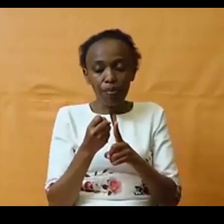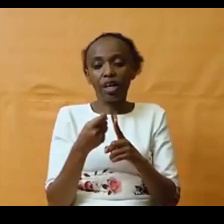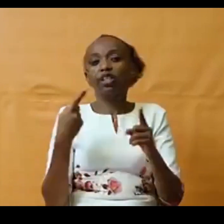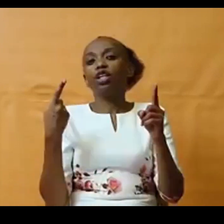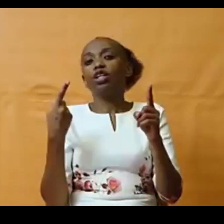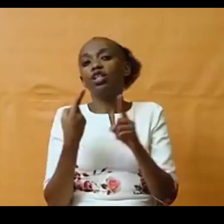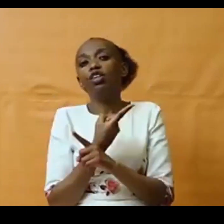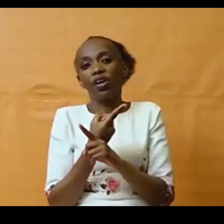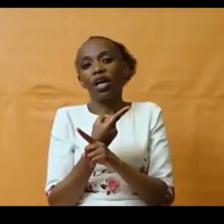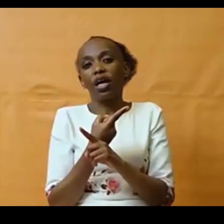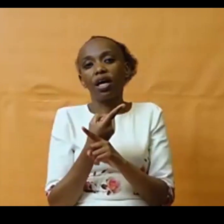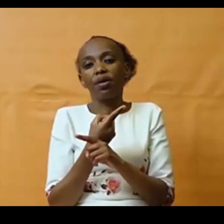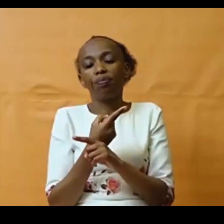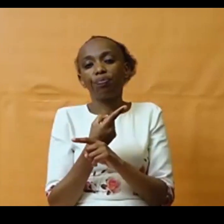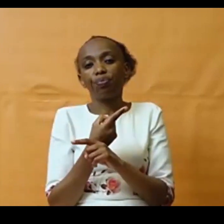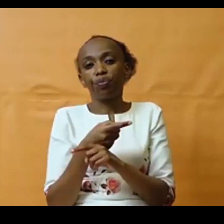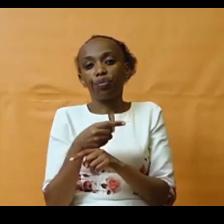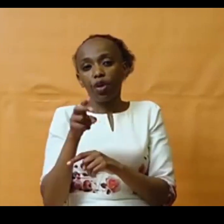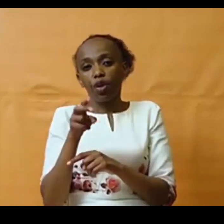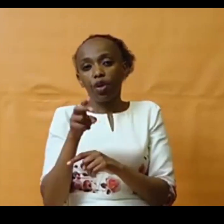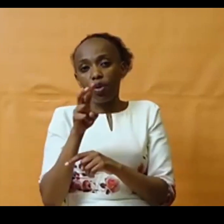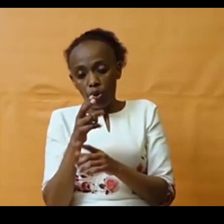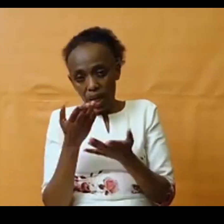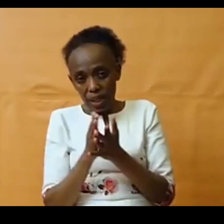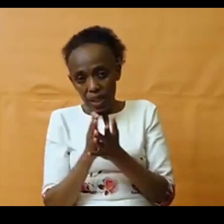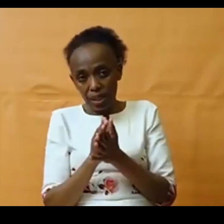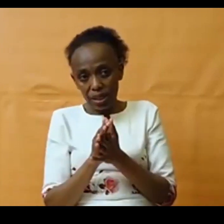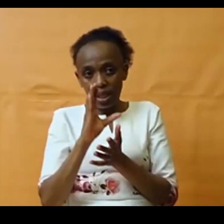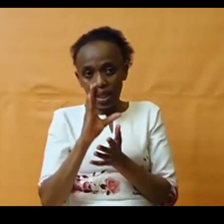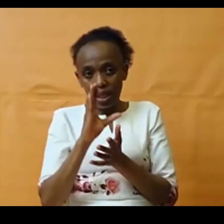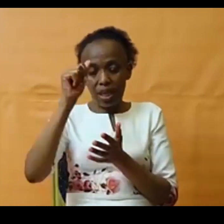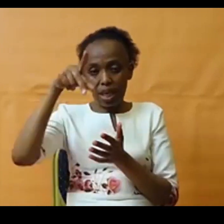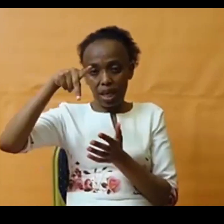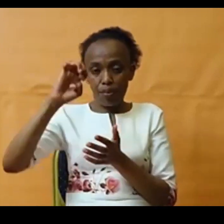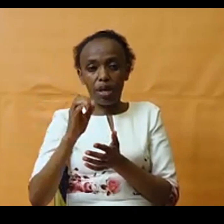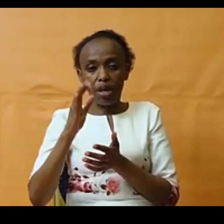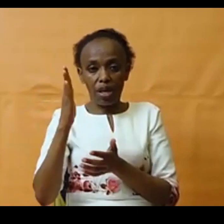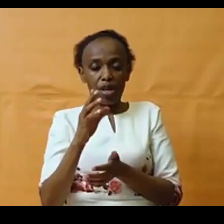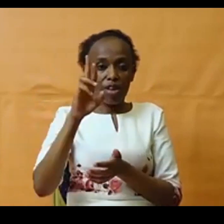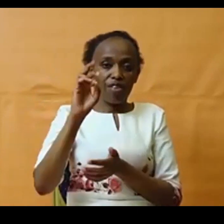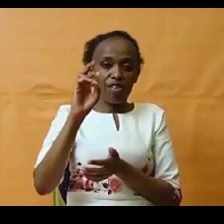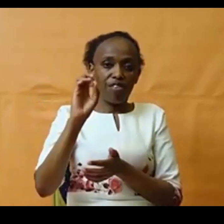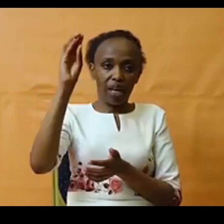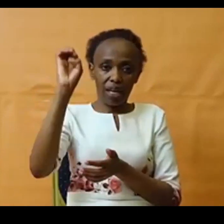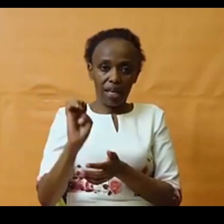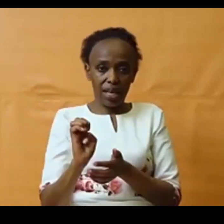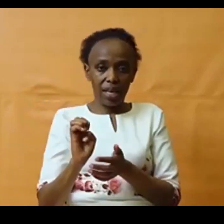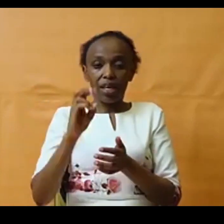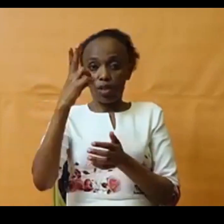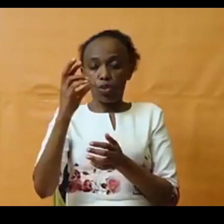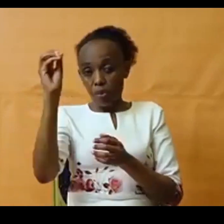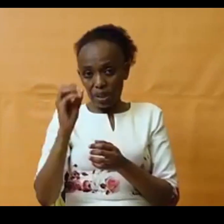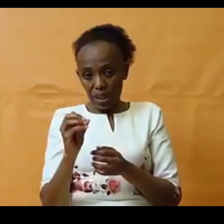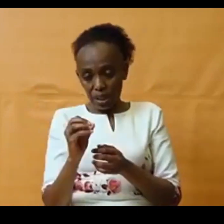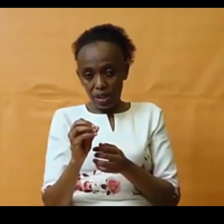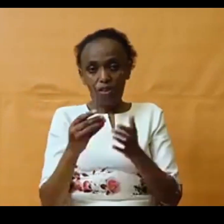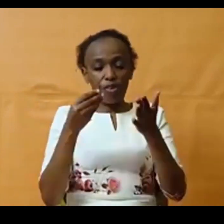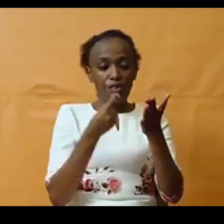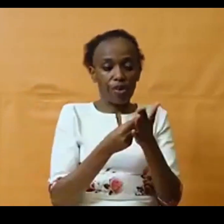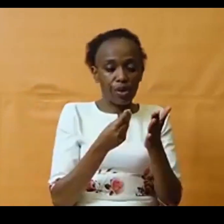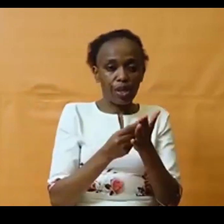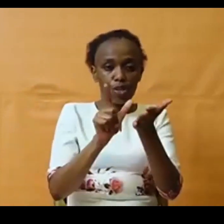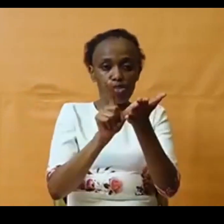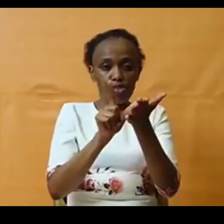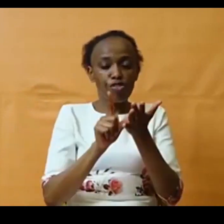widely. Look at Cabo Verde. 2% of total bilateral debt is owed to China. Then you go to